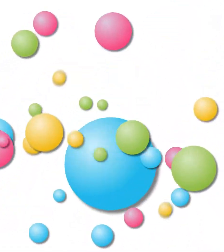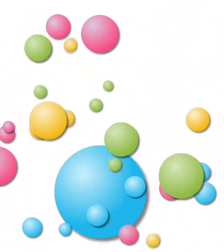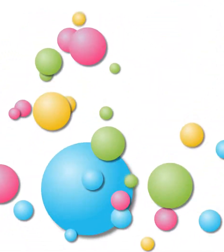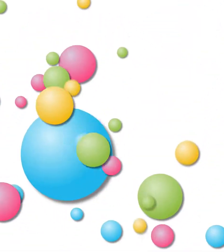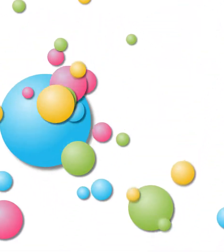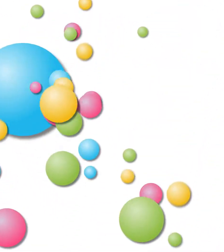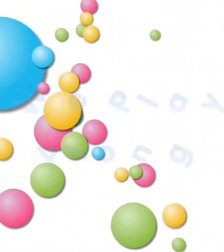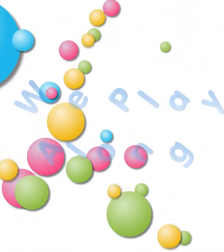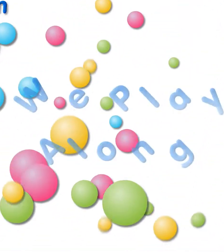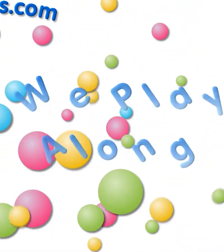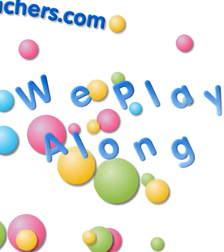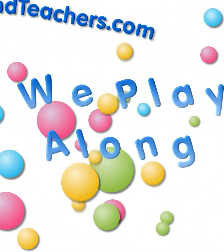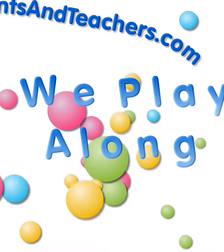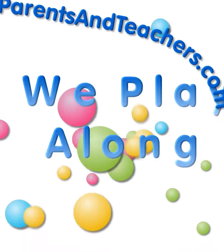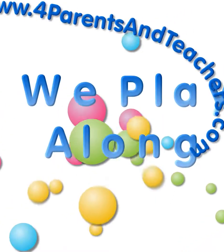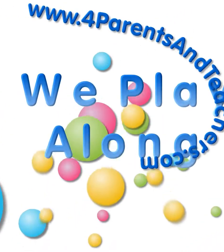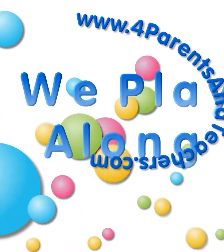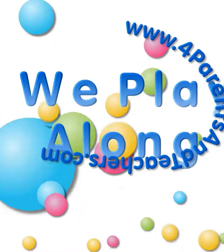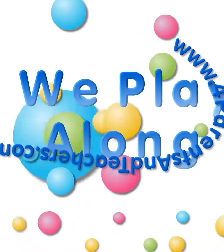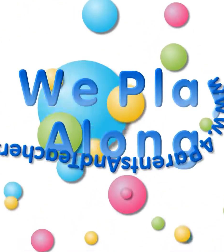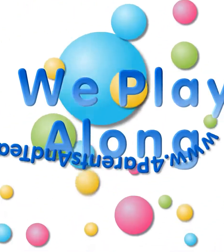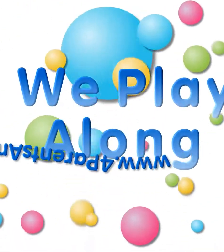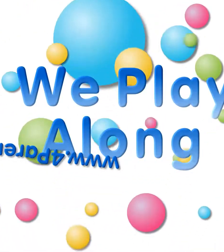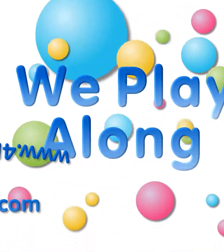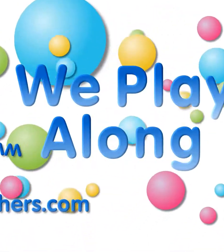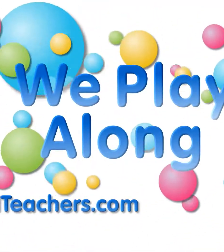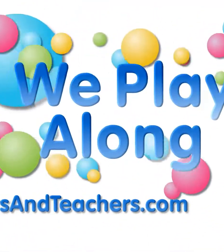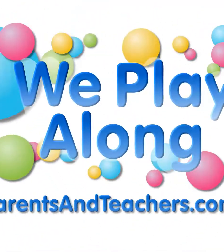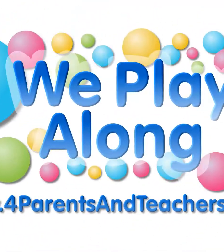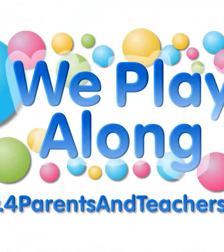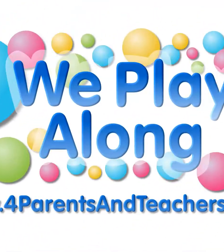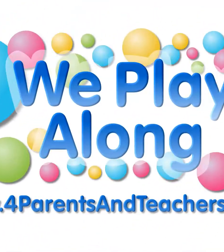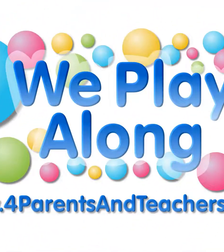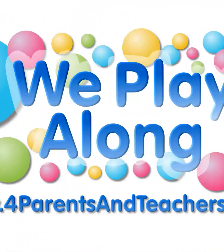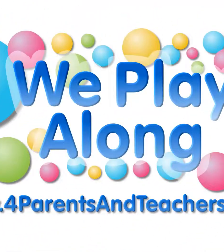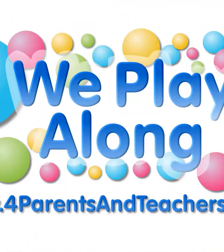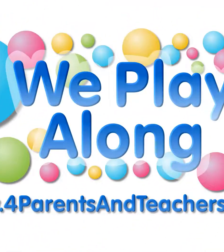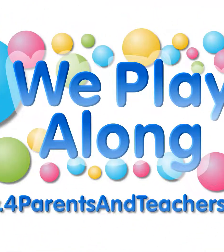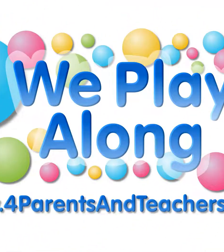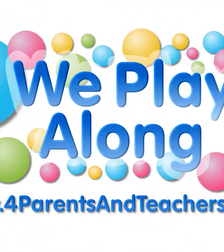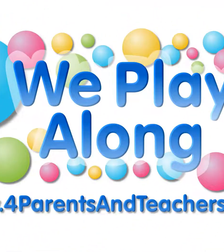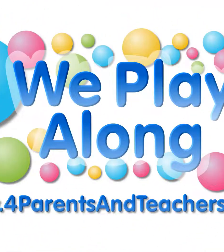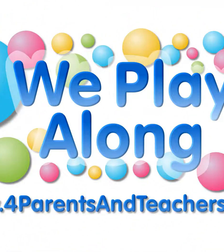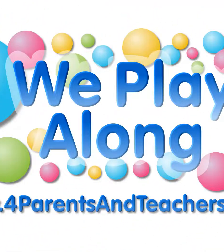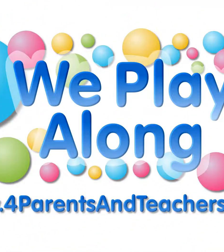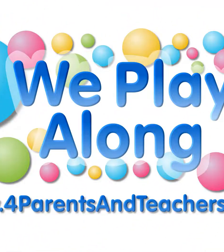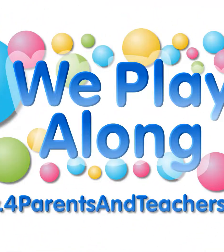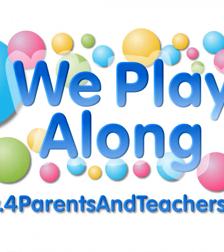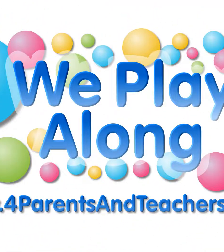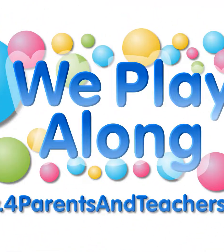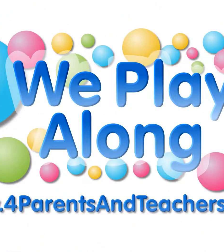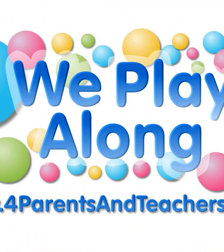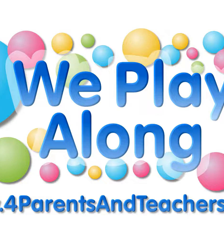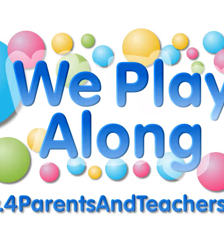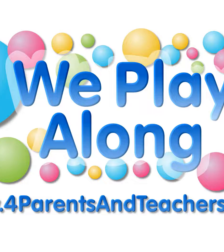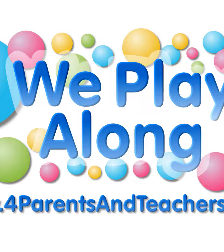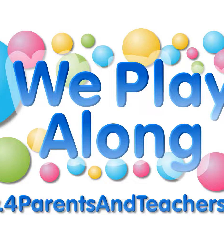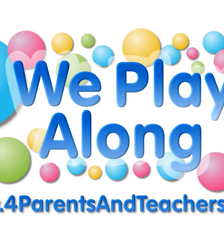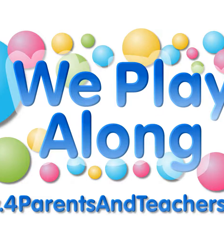play along. We play along, come on and play along. We play along, and you can play